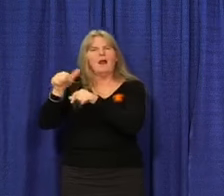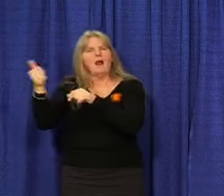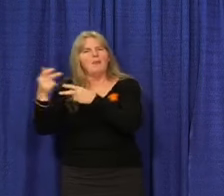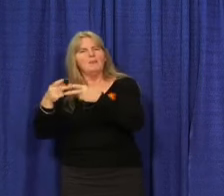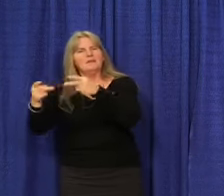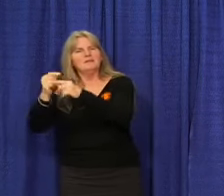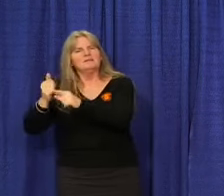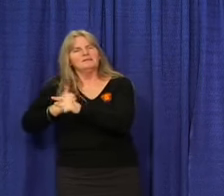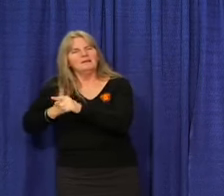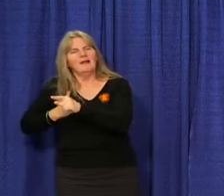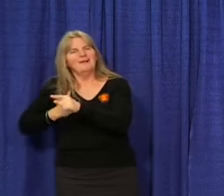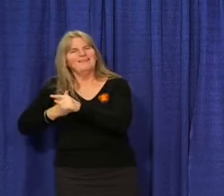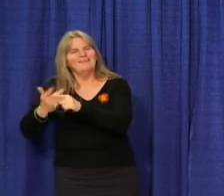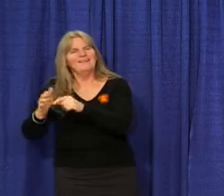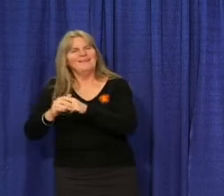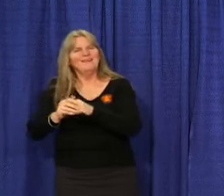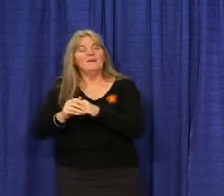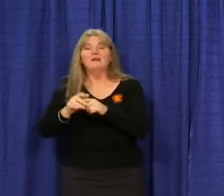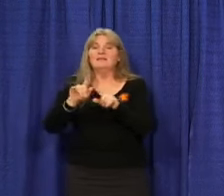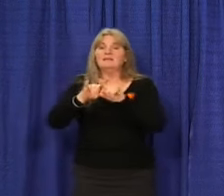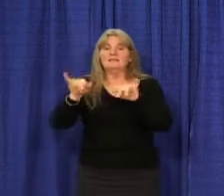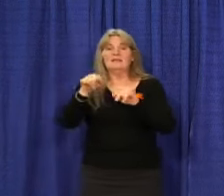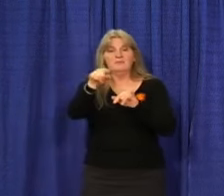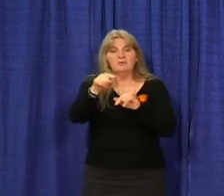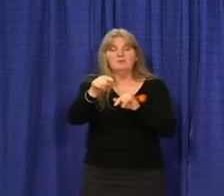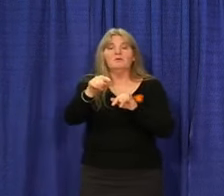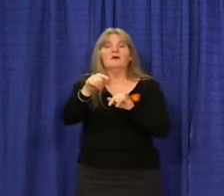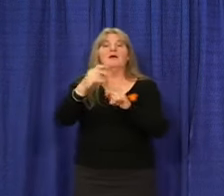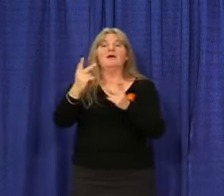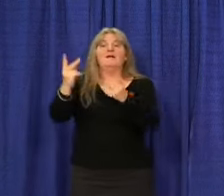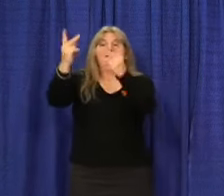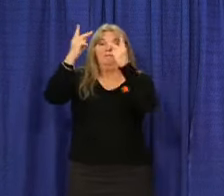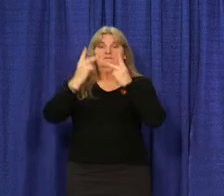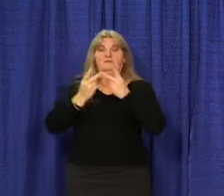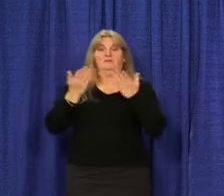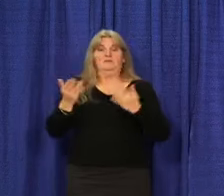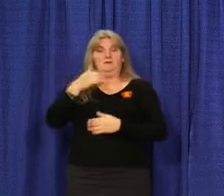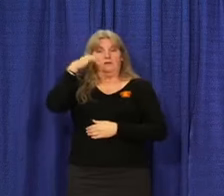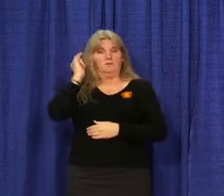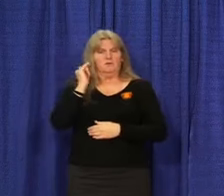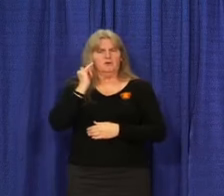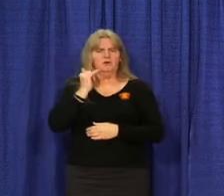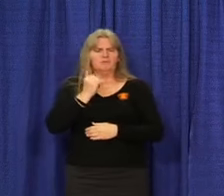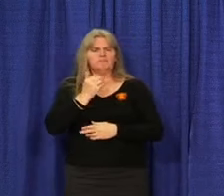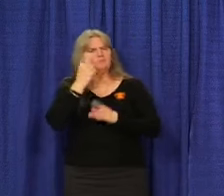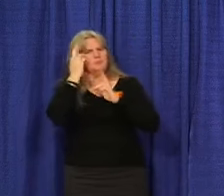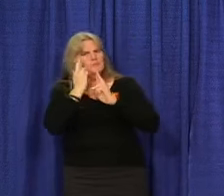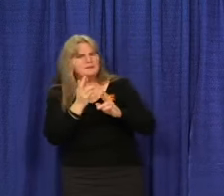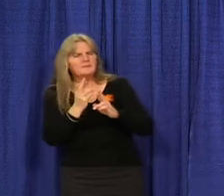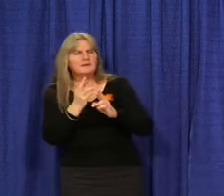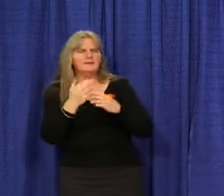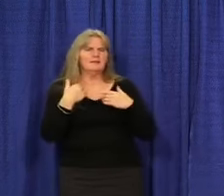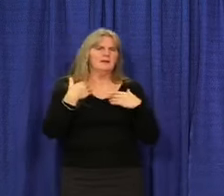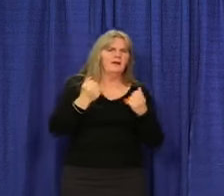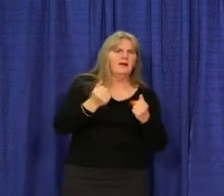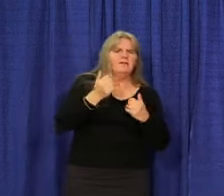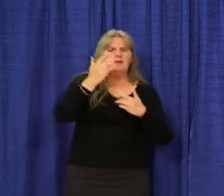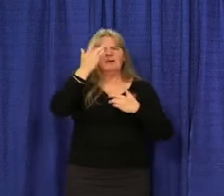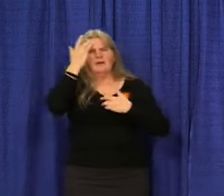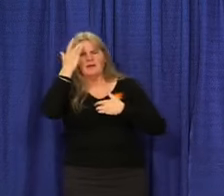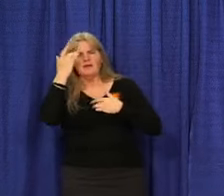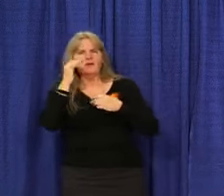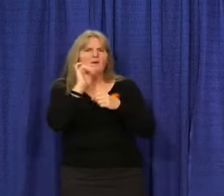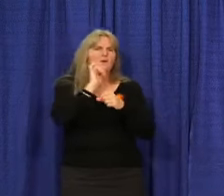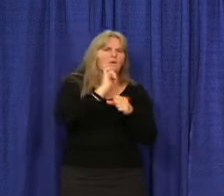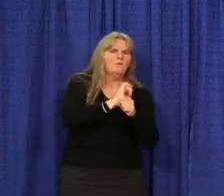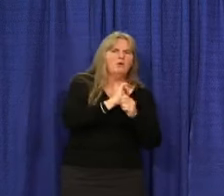compassion. And please remember to treat our visitors with respect and compassion as well, whether healthy or ill, whether here to work or